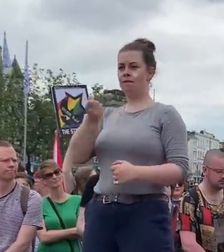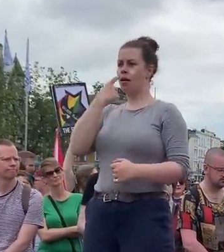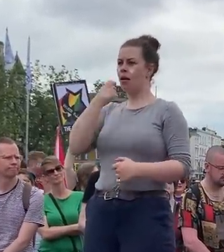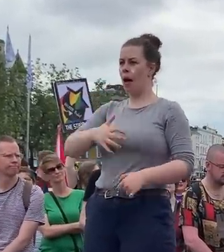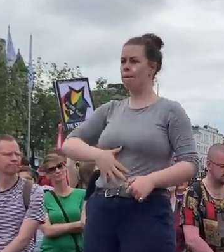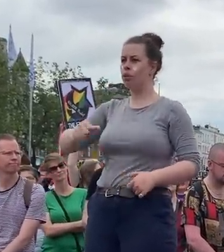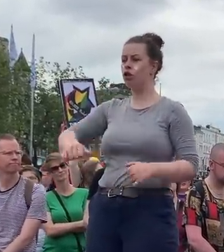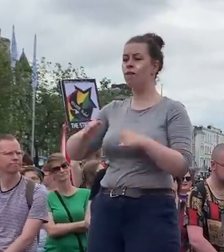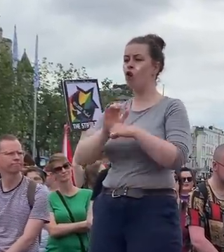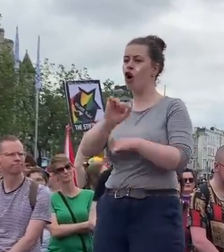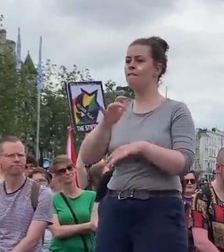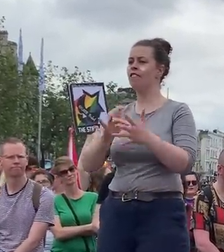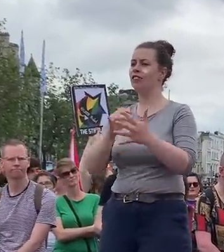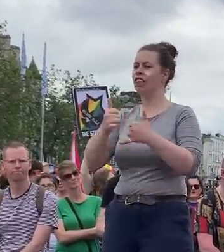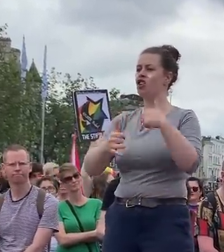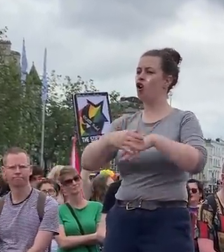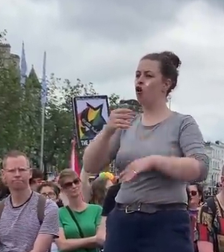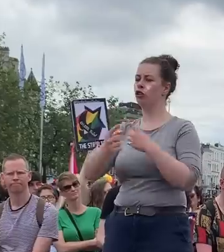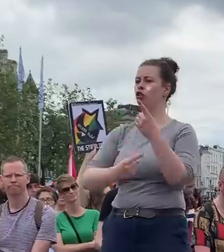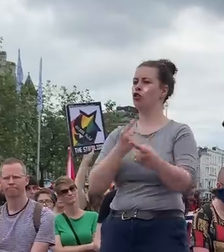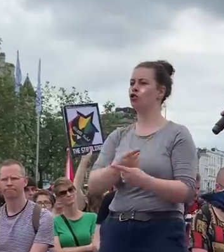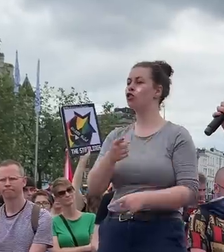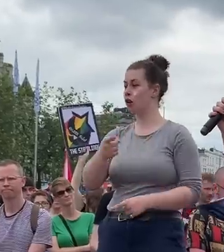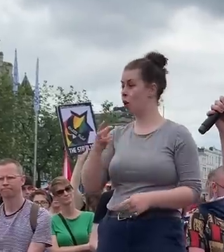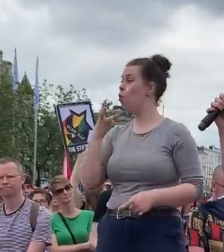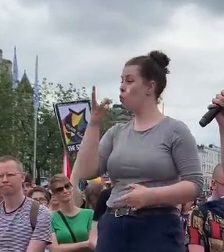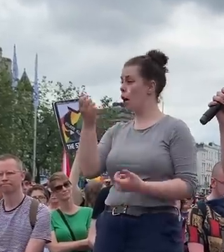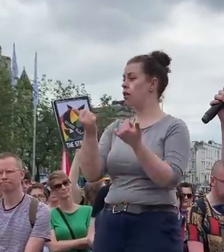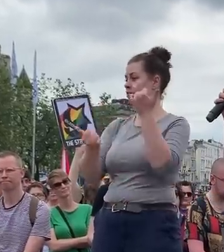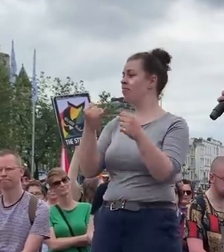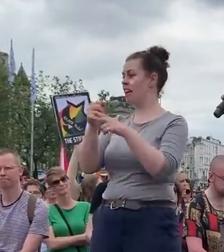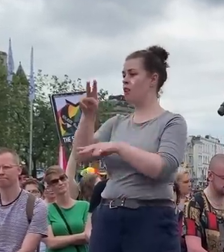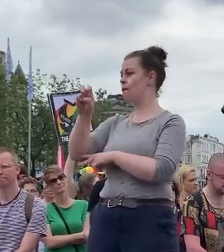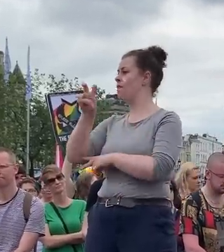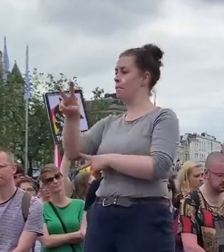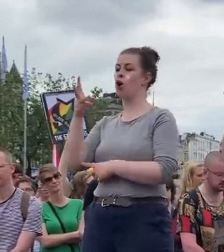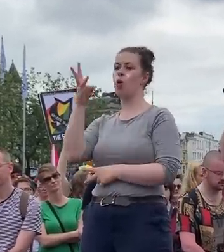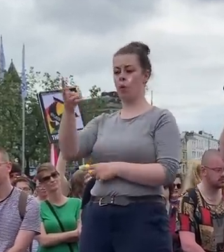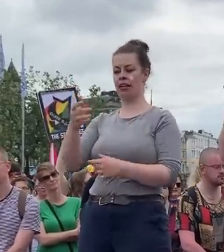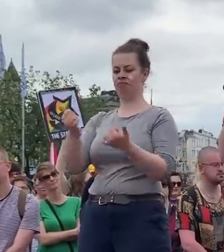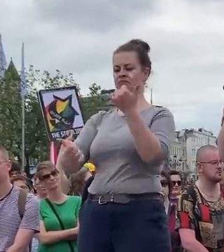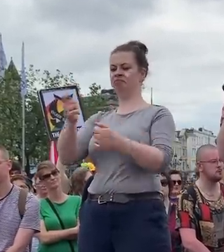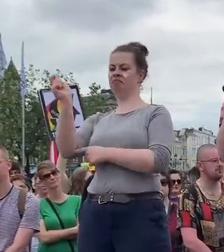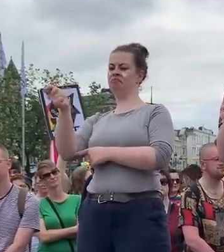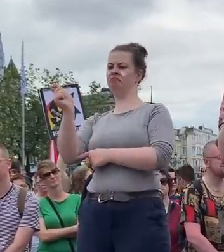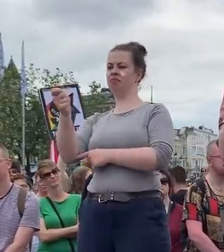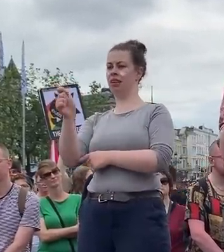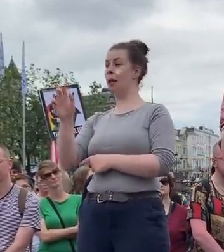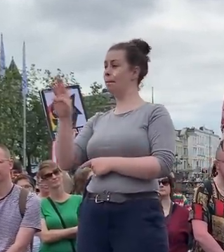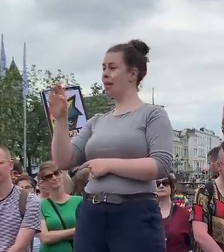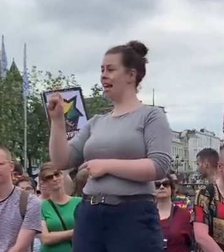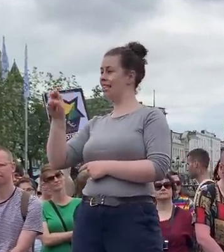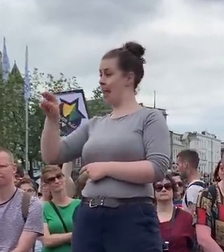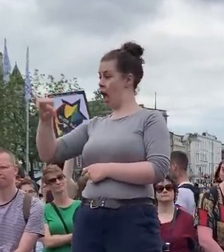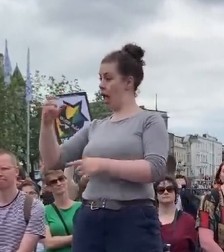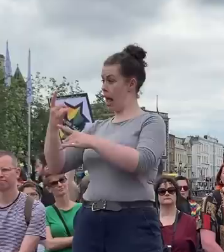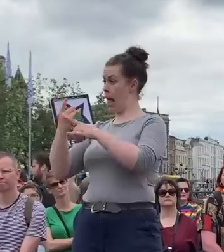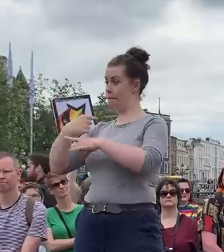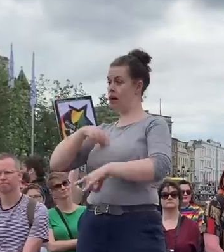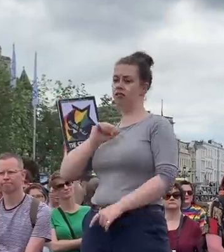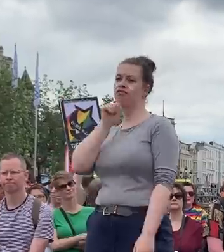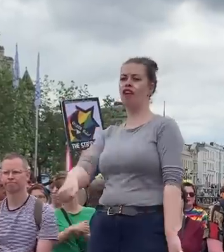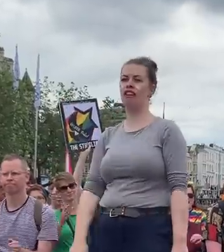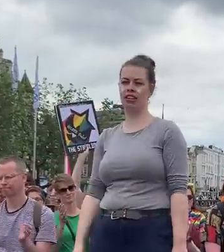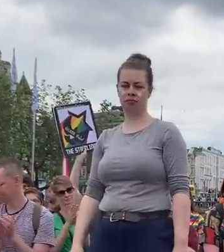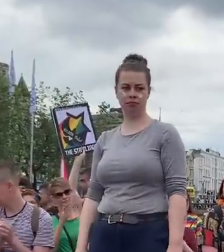her 15-year-old daughter. She will face trial in November. The PSNI are not our allies.